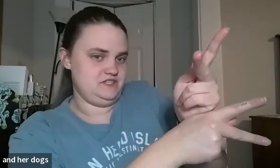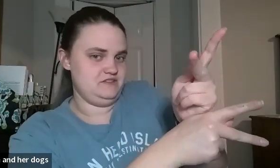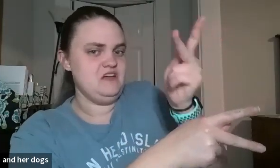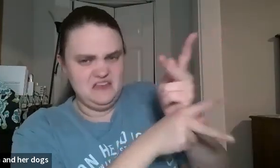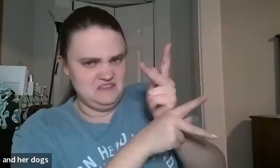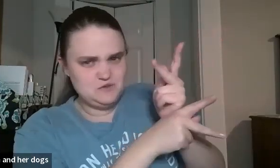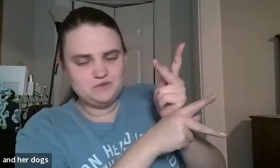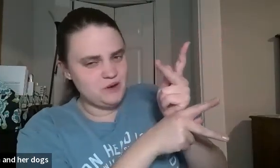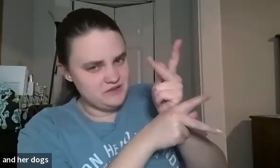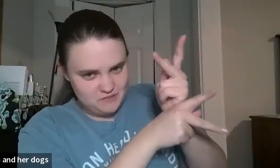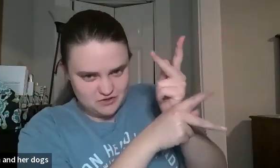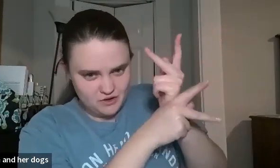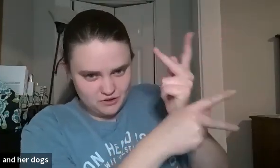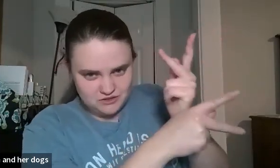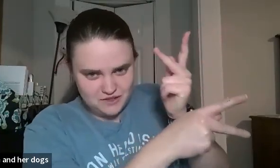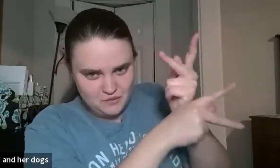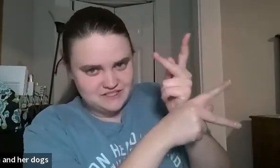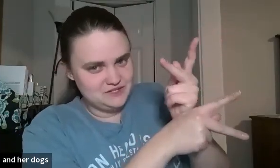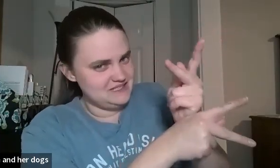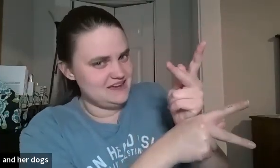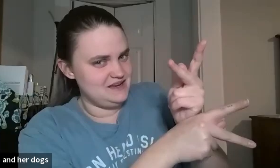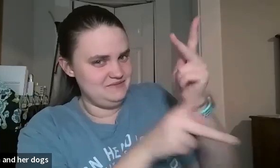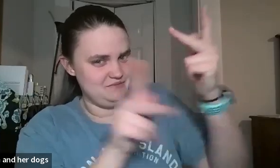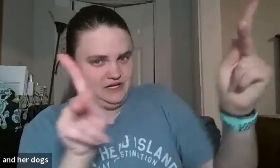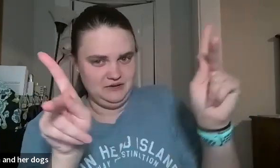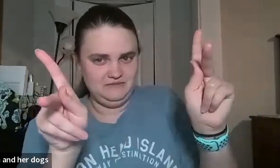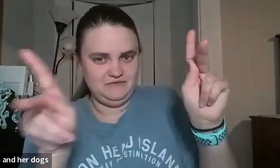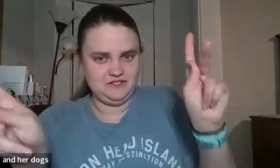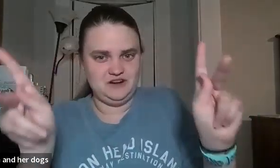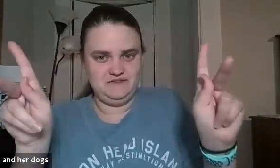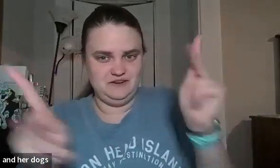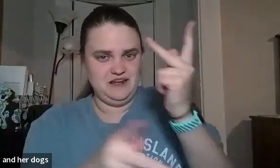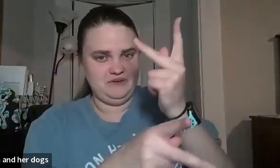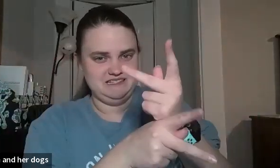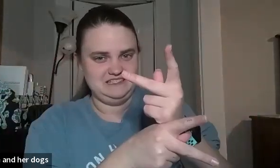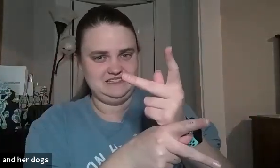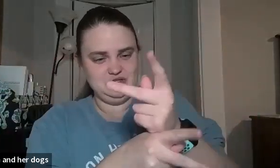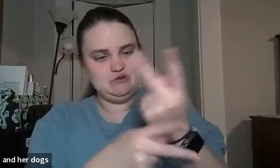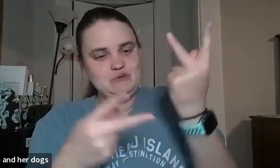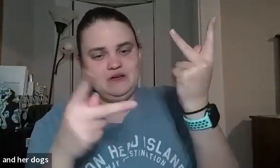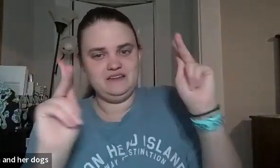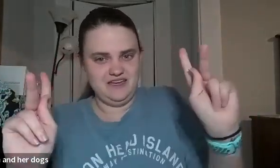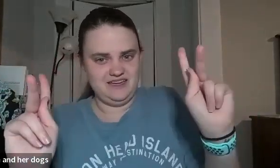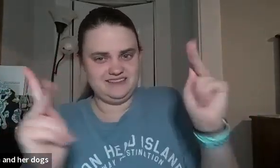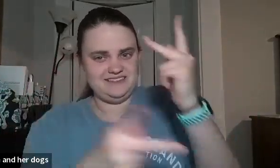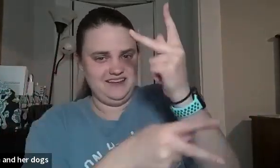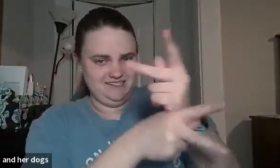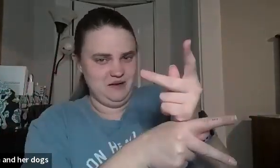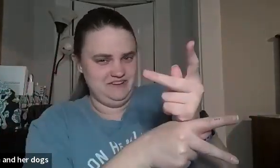other. This one's probably the most awkward looking one to do in sign when you're first trying to figure it out, because it's 2 Ks on top of each